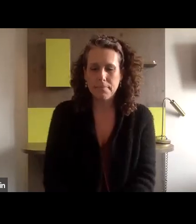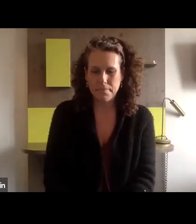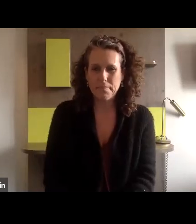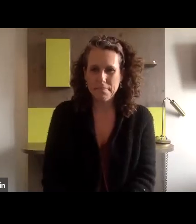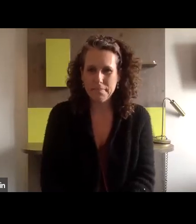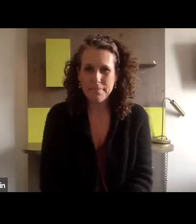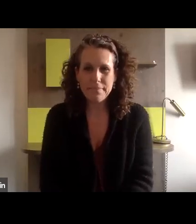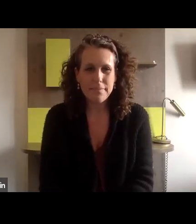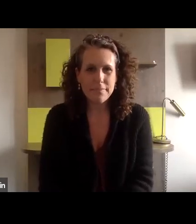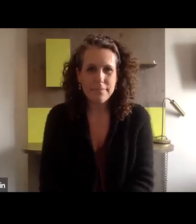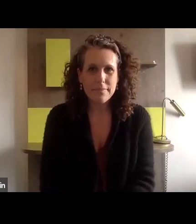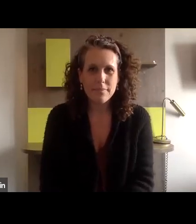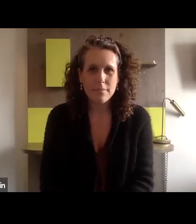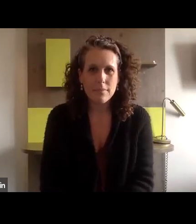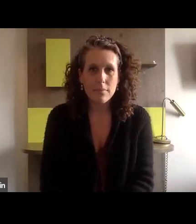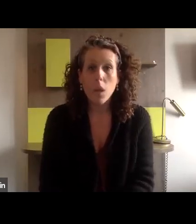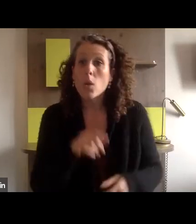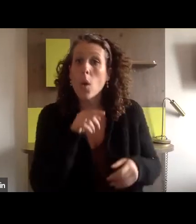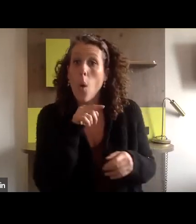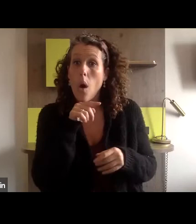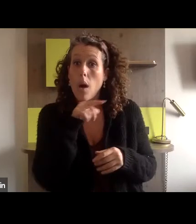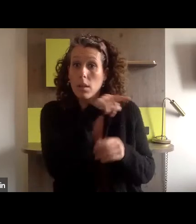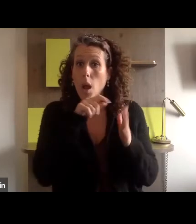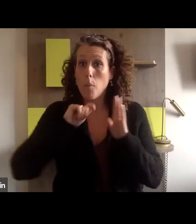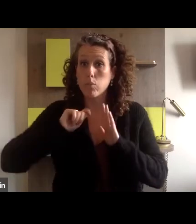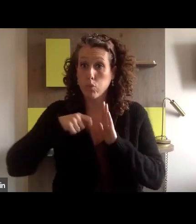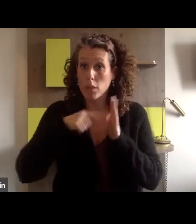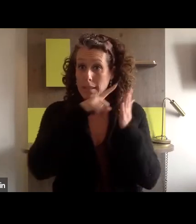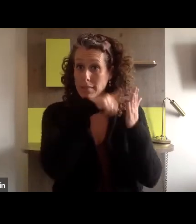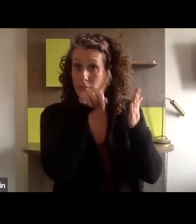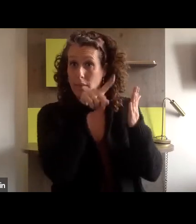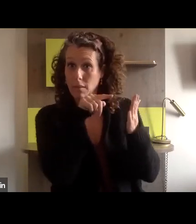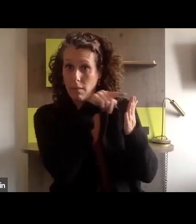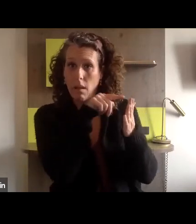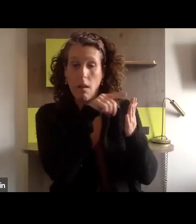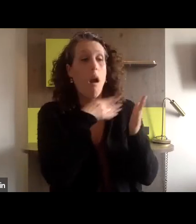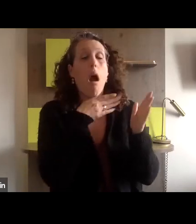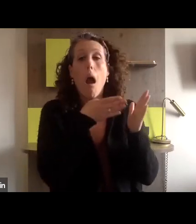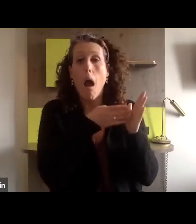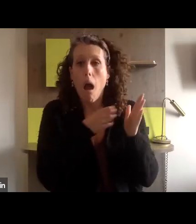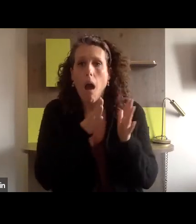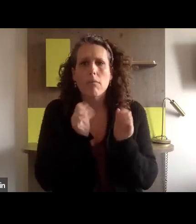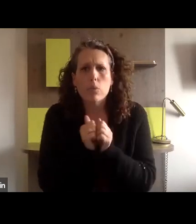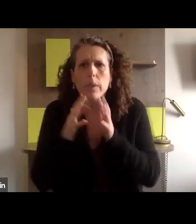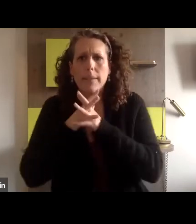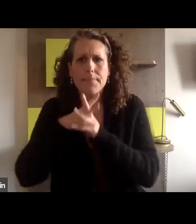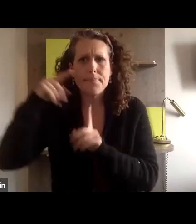Based on this SMILE project, we developed, we sampled